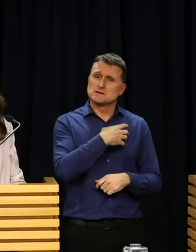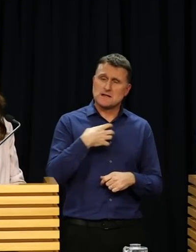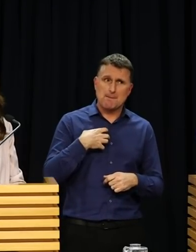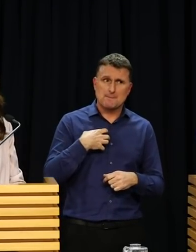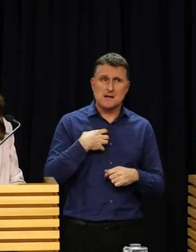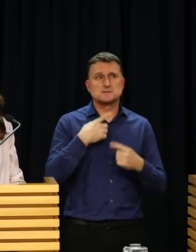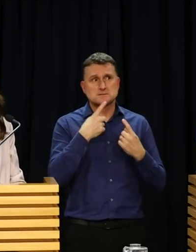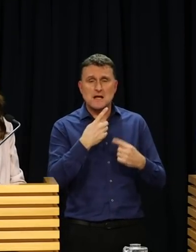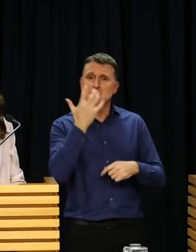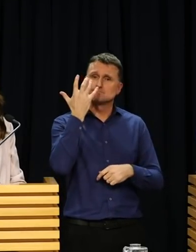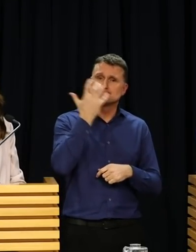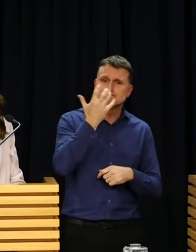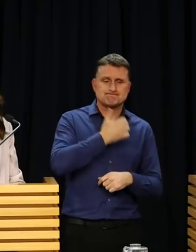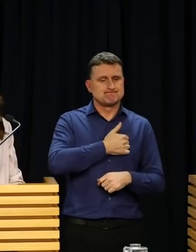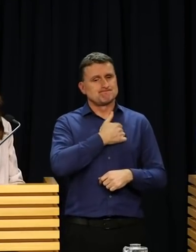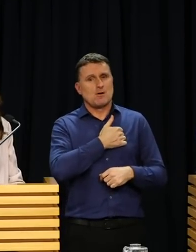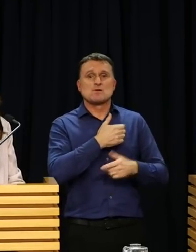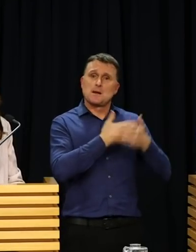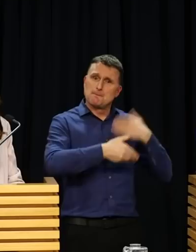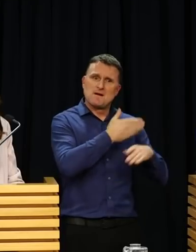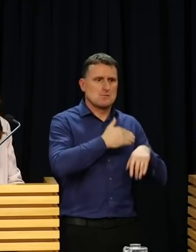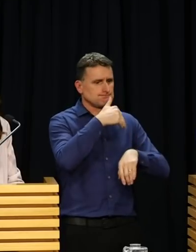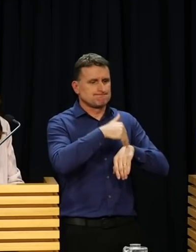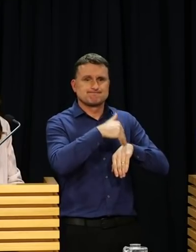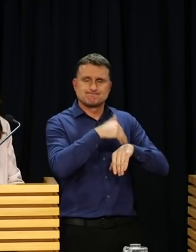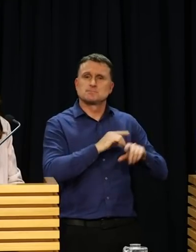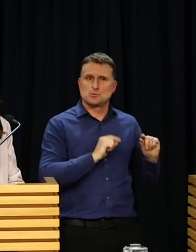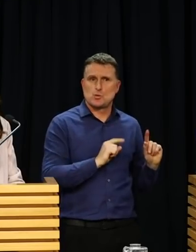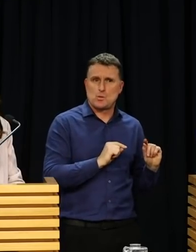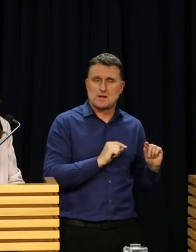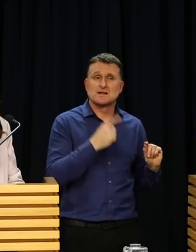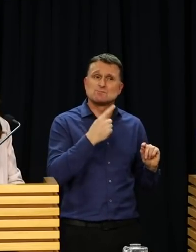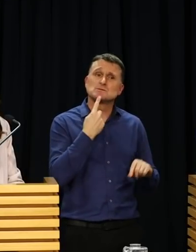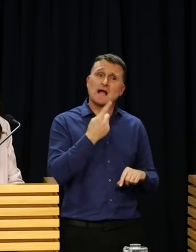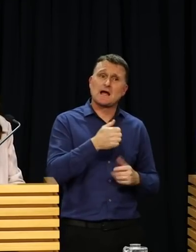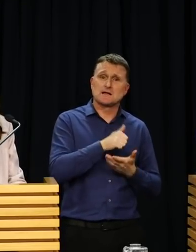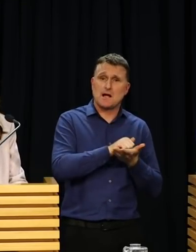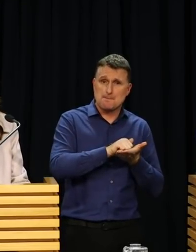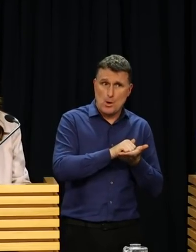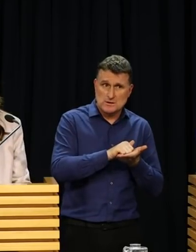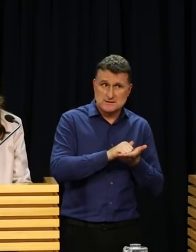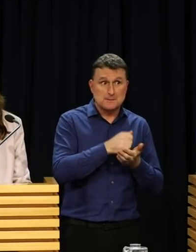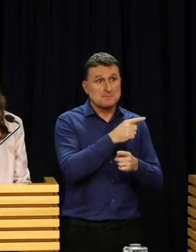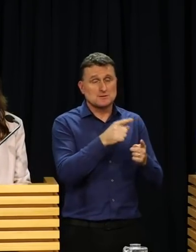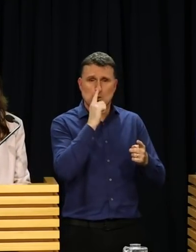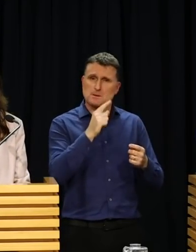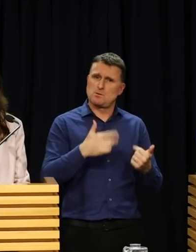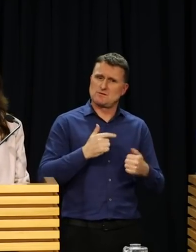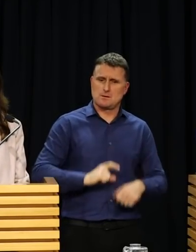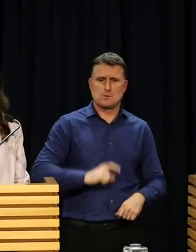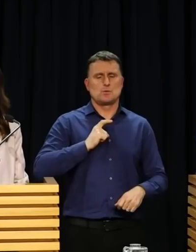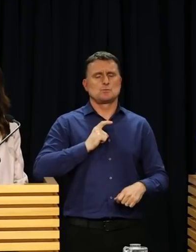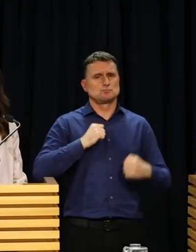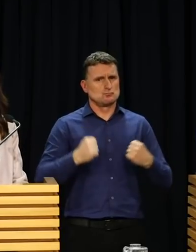of the past, because it'll help a lot of people, as I said, restore and reclaim their mana and their sense of belonging